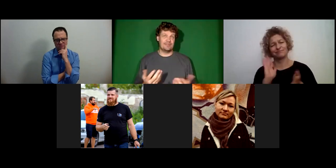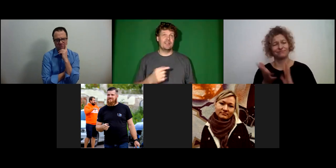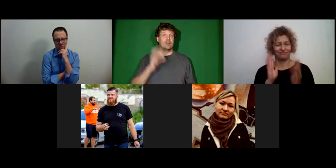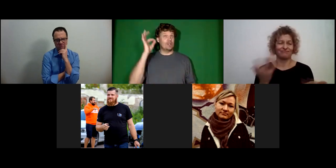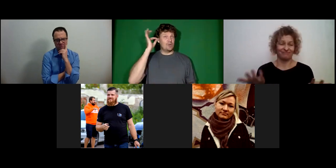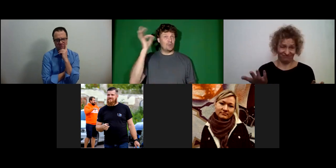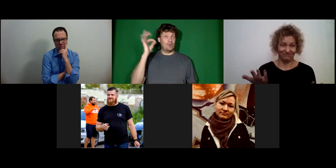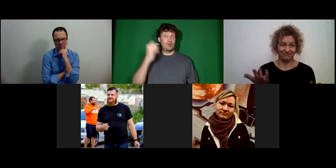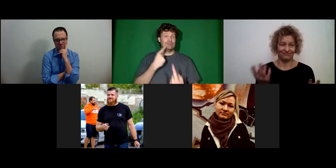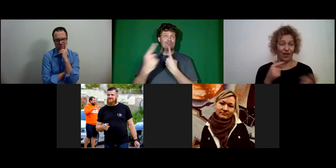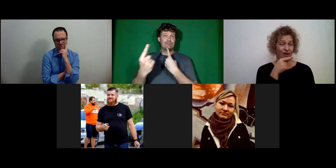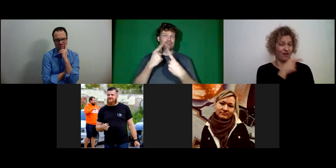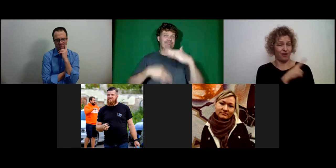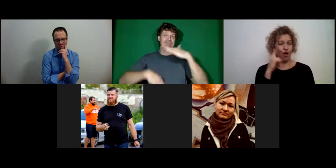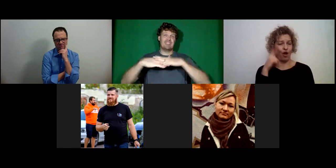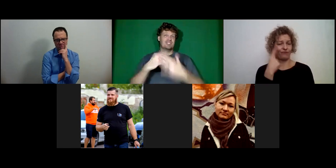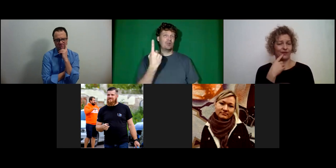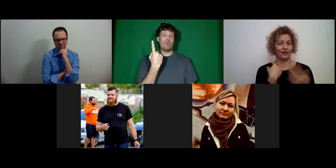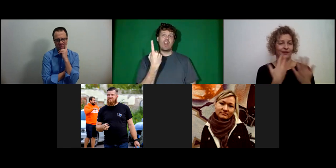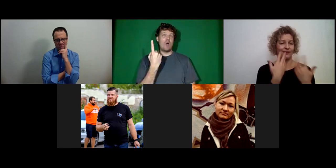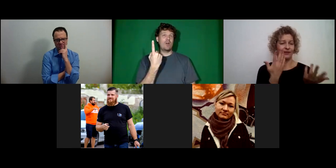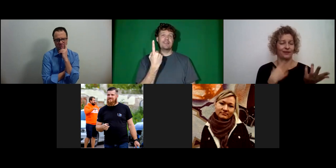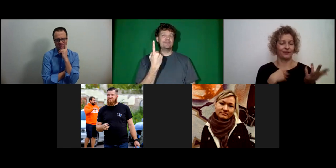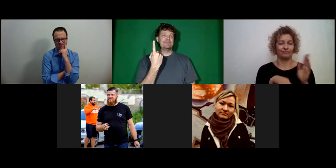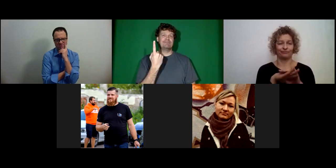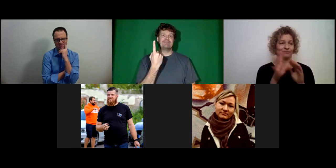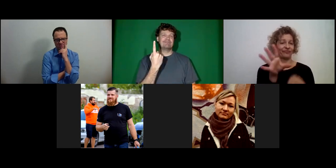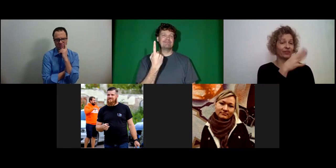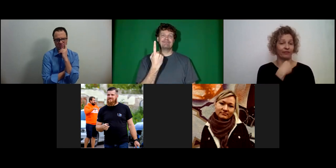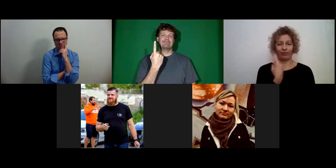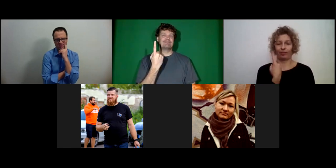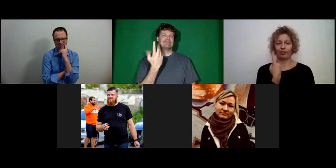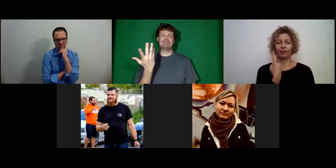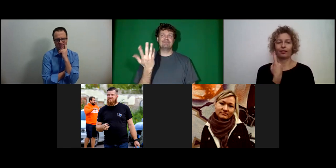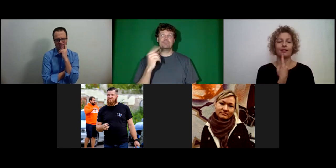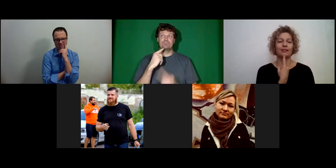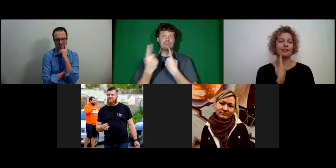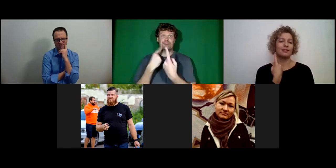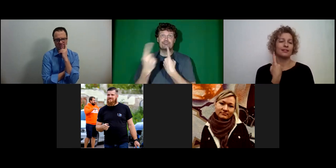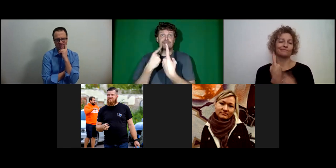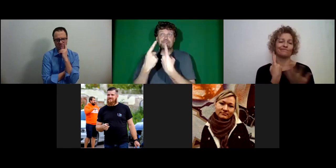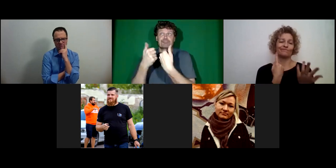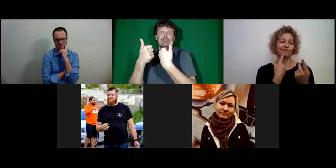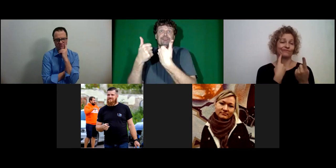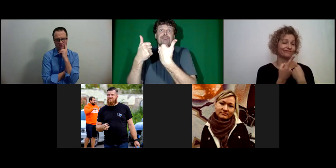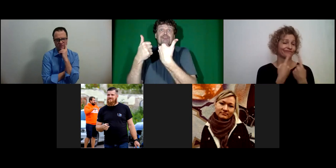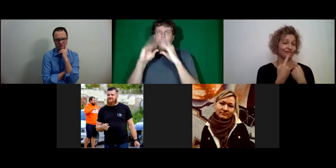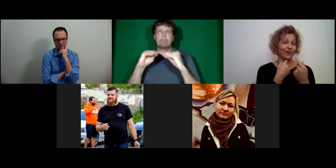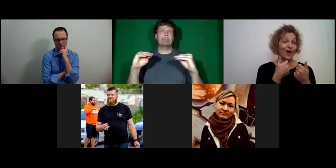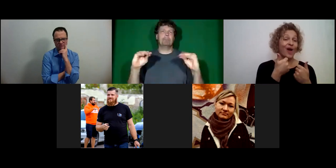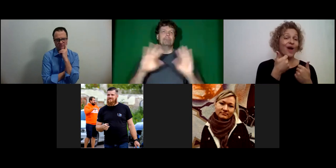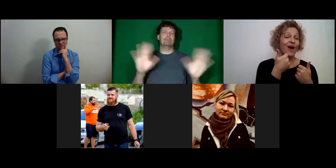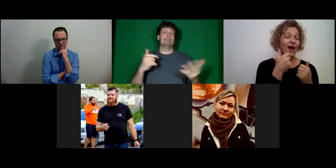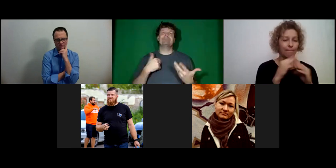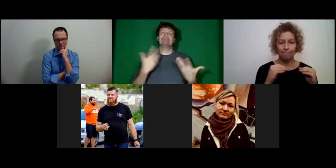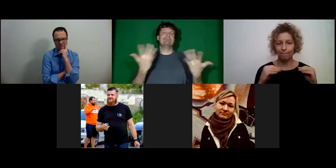two deaf people together, deaf people together, we can talk for hours. But hearing people, when they come together, they talk for about an hour and then they're talked